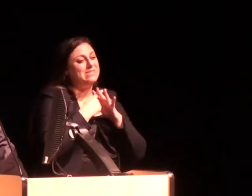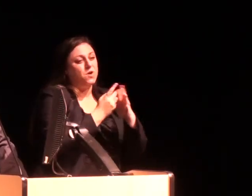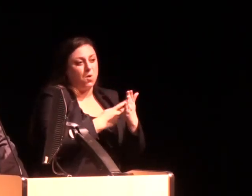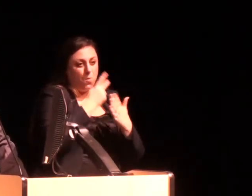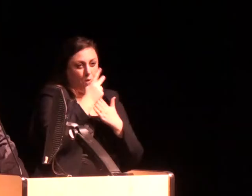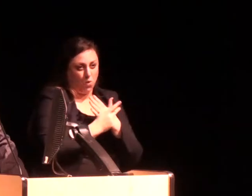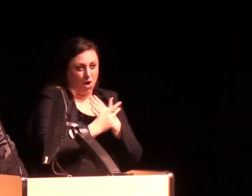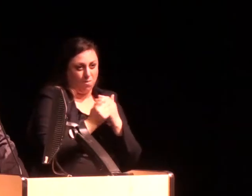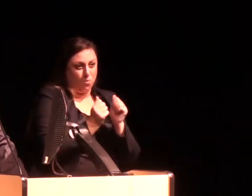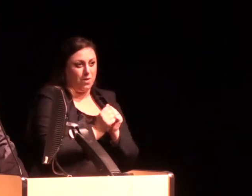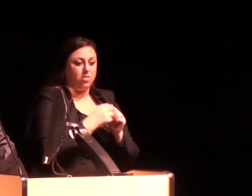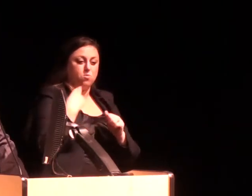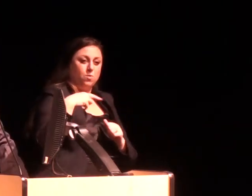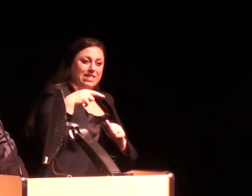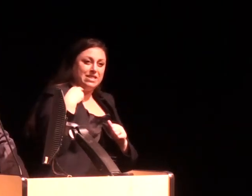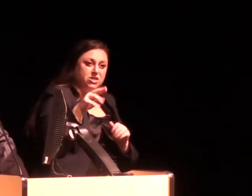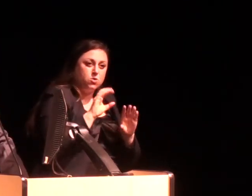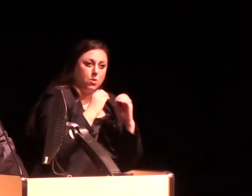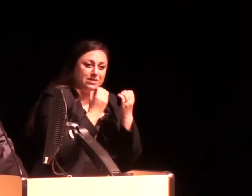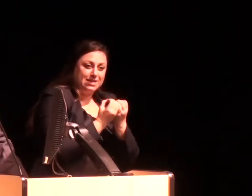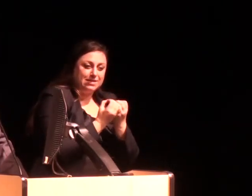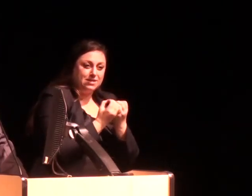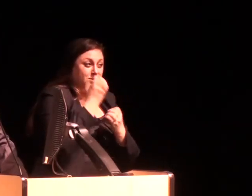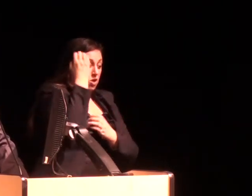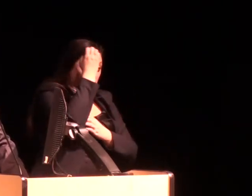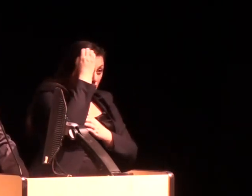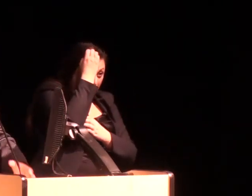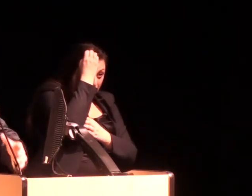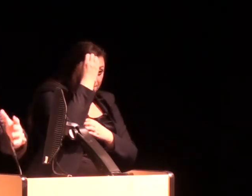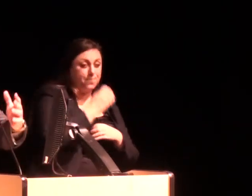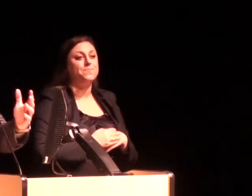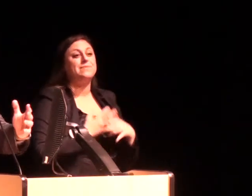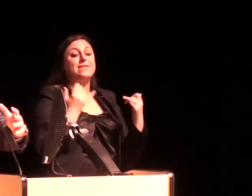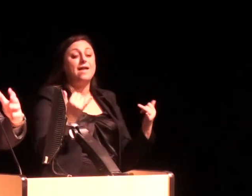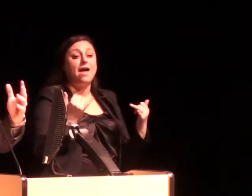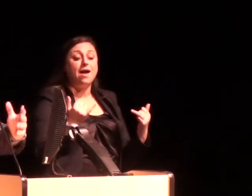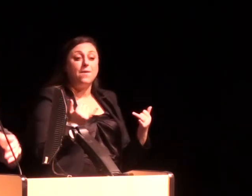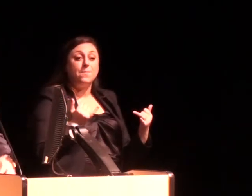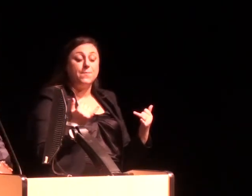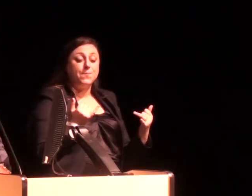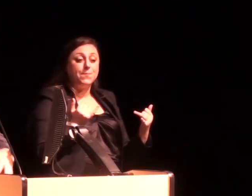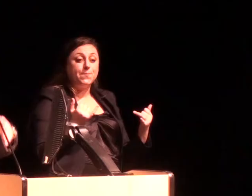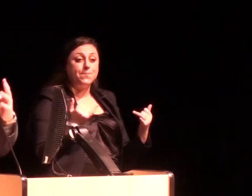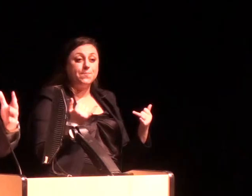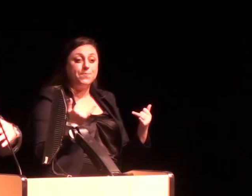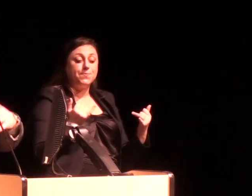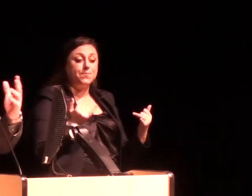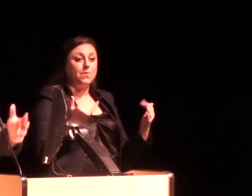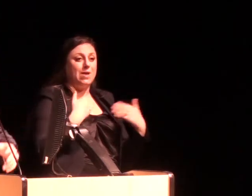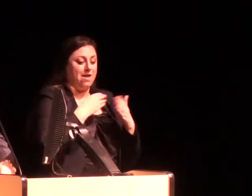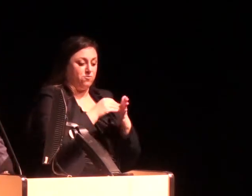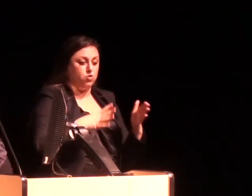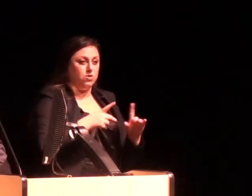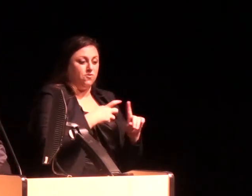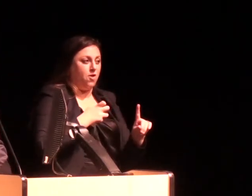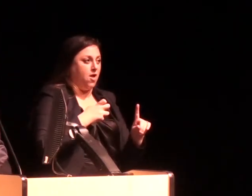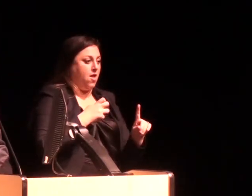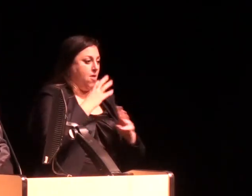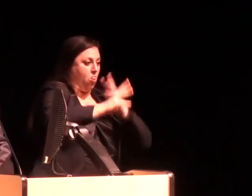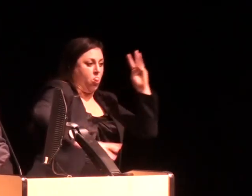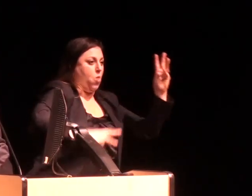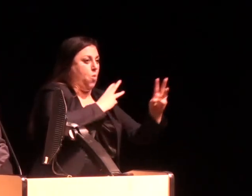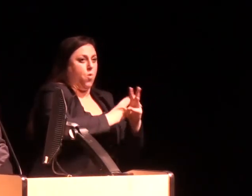with a religious organization in New York, and right now that We have students